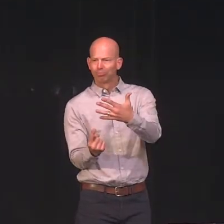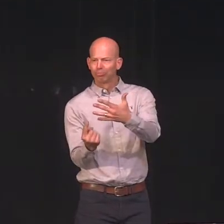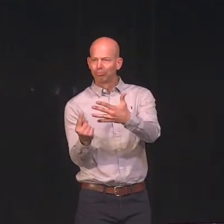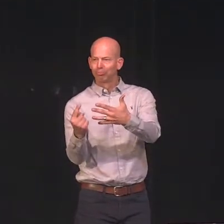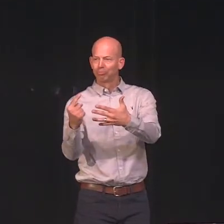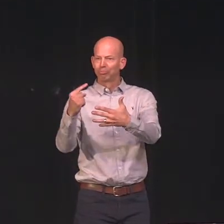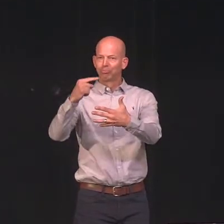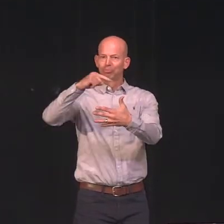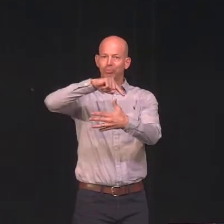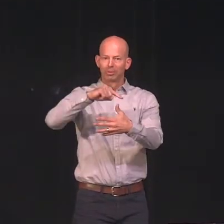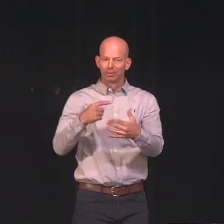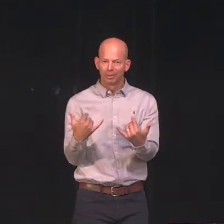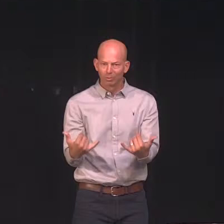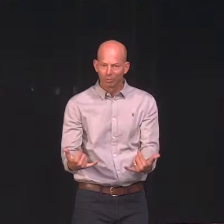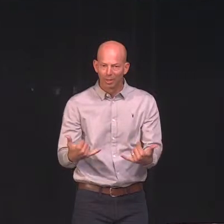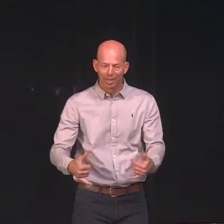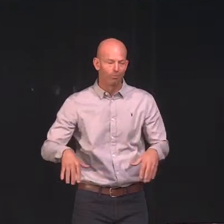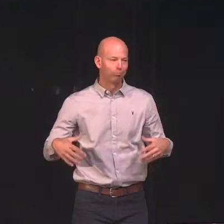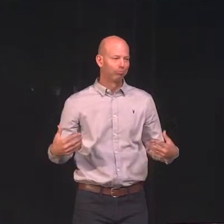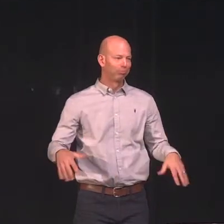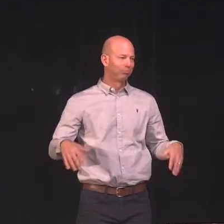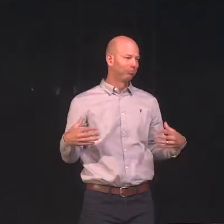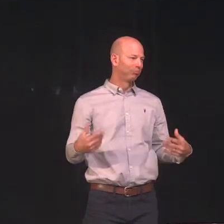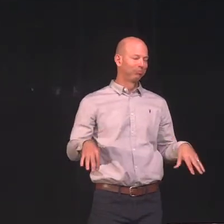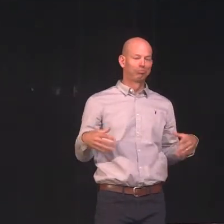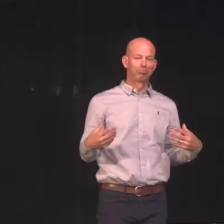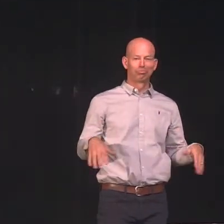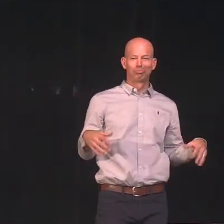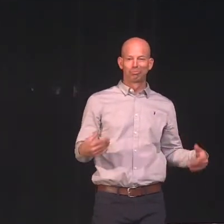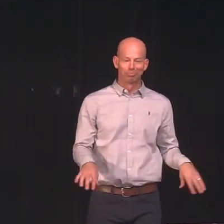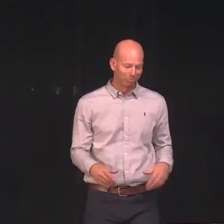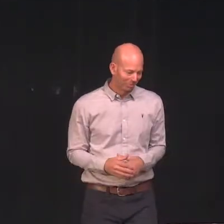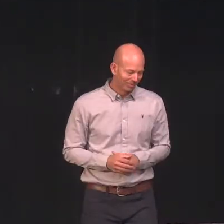PDSD in kindergarten and has been here ever since.